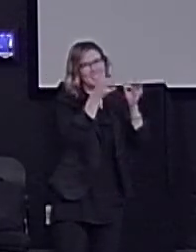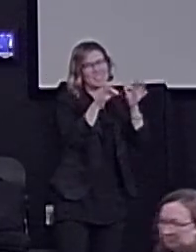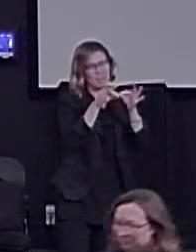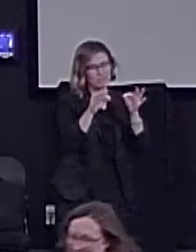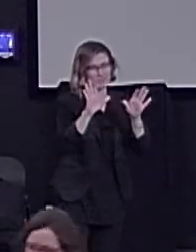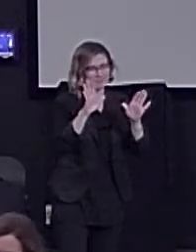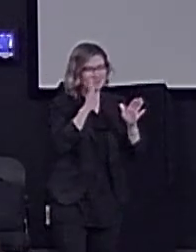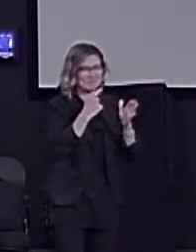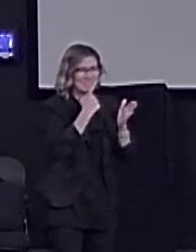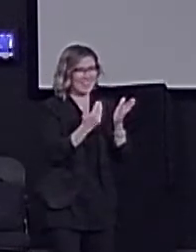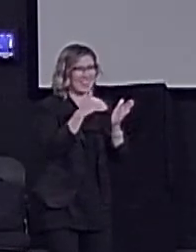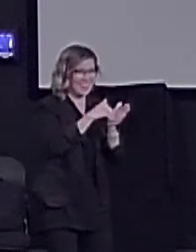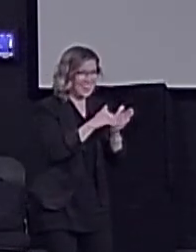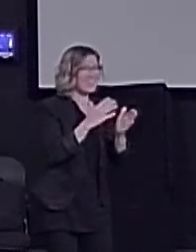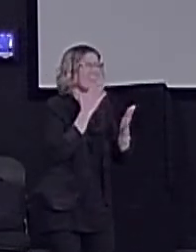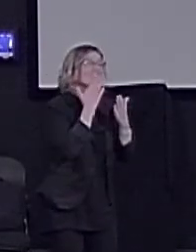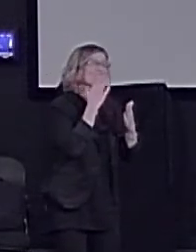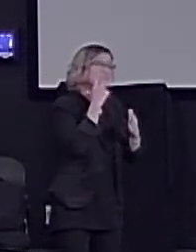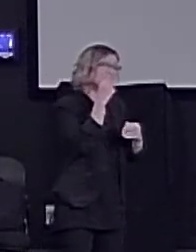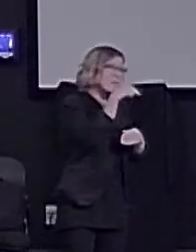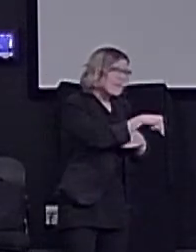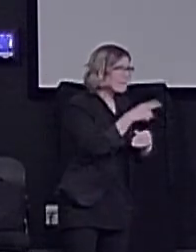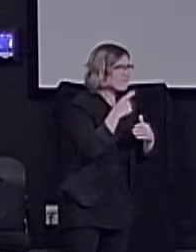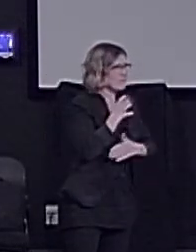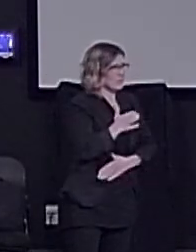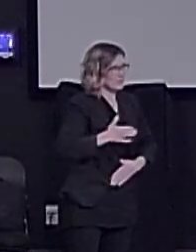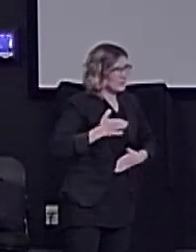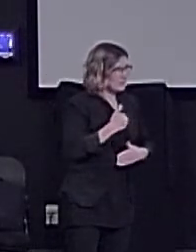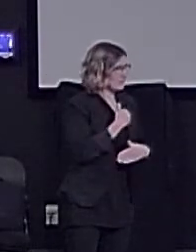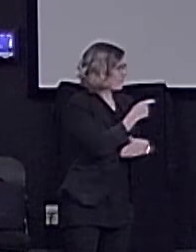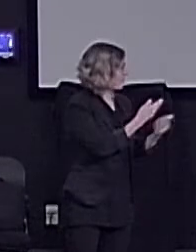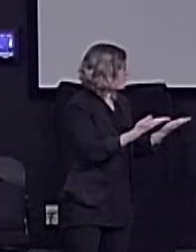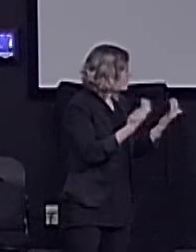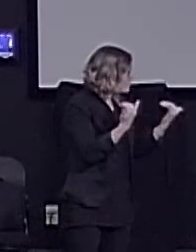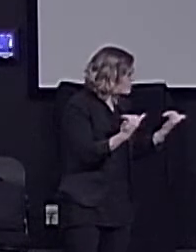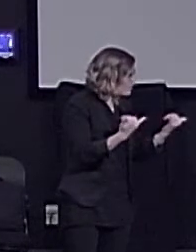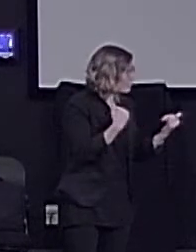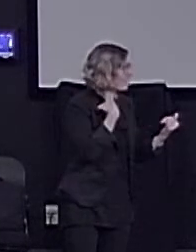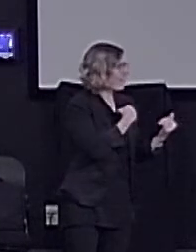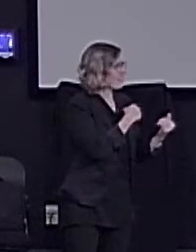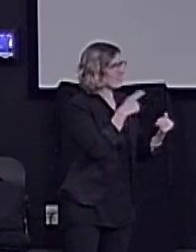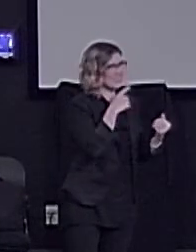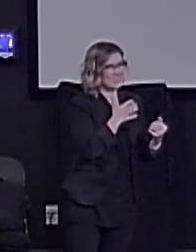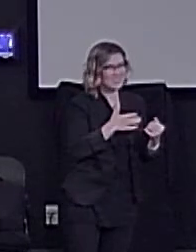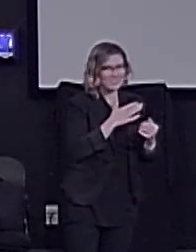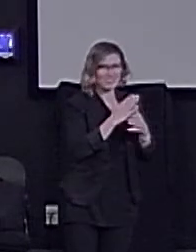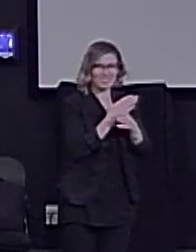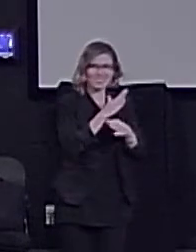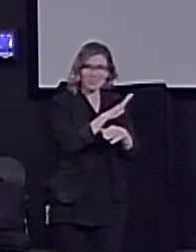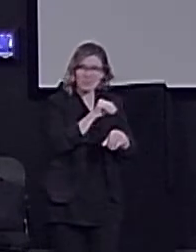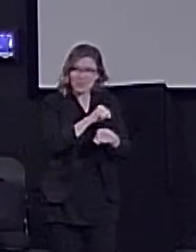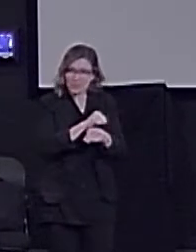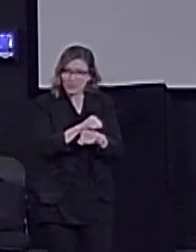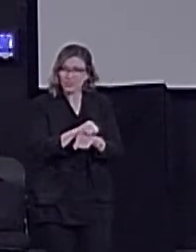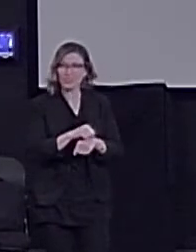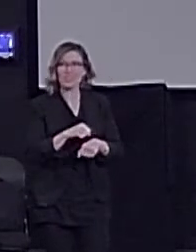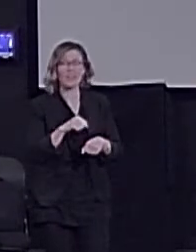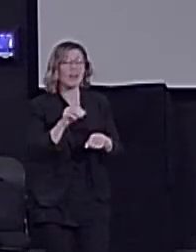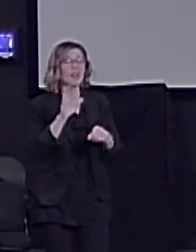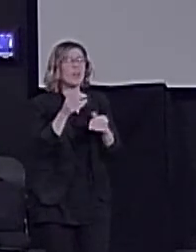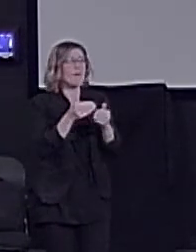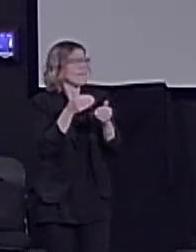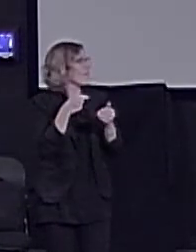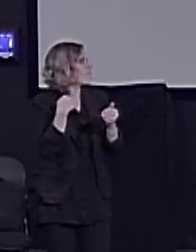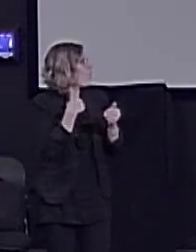start again. Thank you for coming here. It was a pleasure having you today. We've really enjoyed you sharing your work. Before